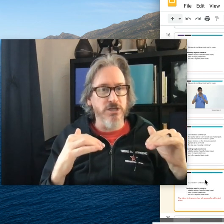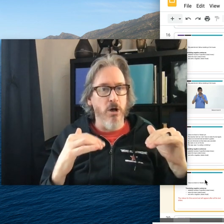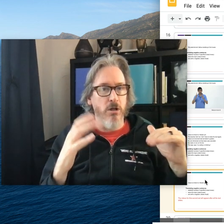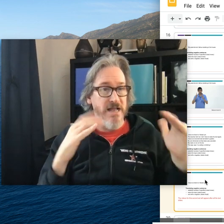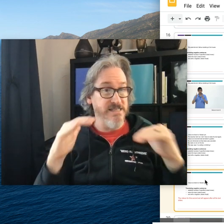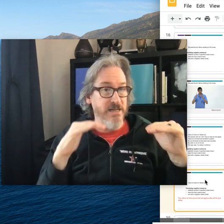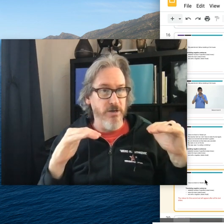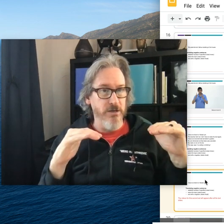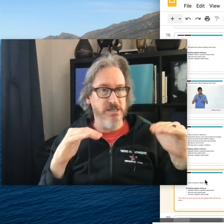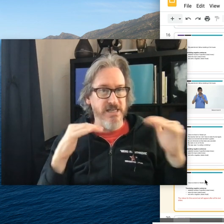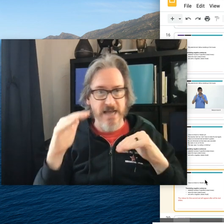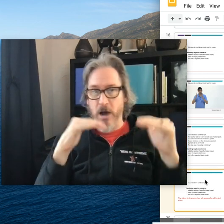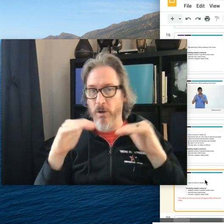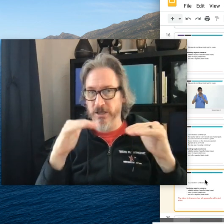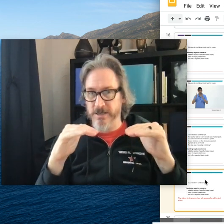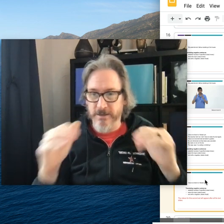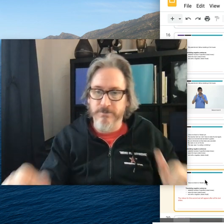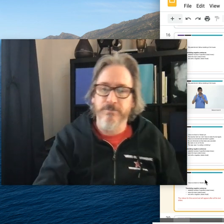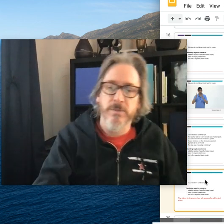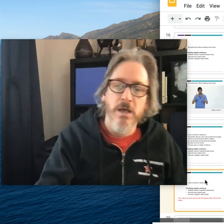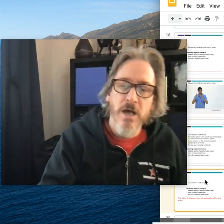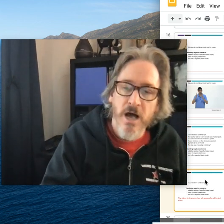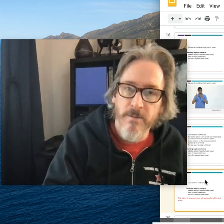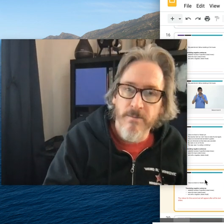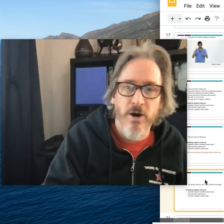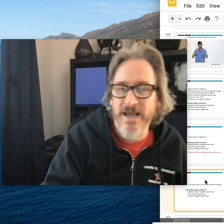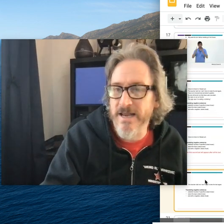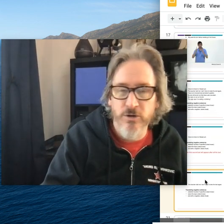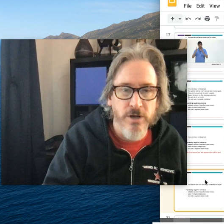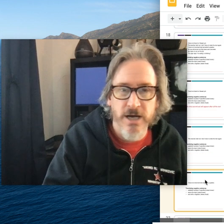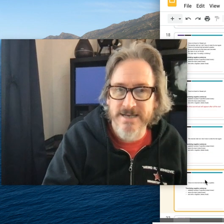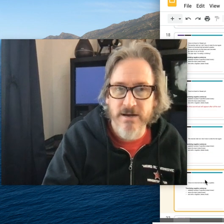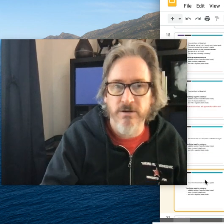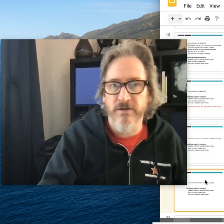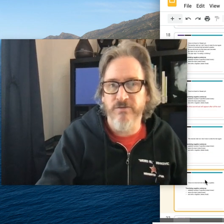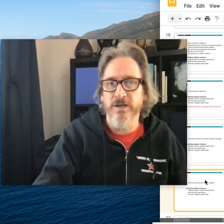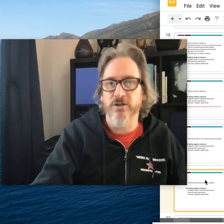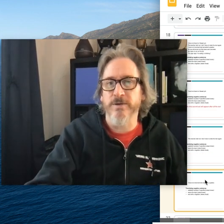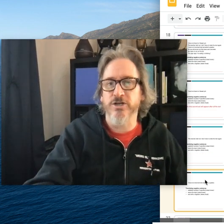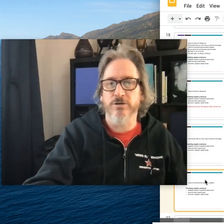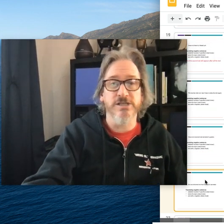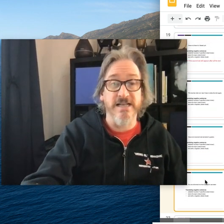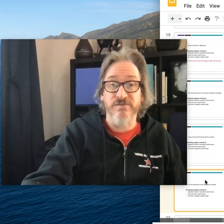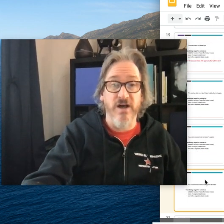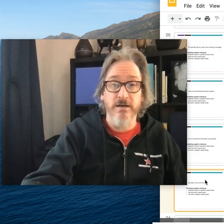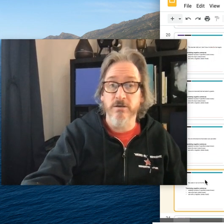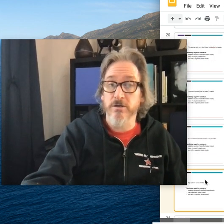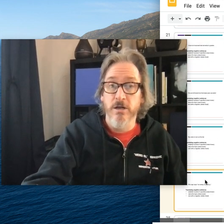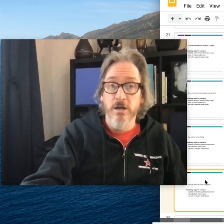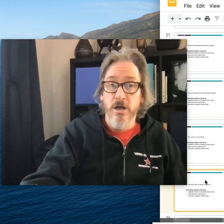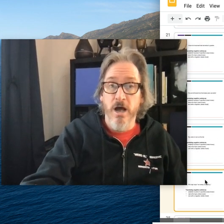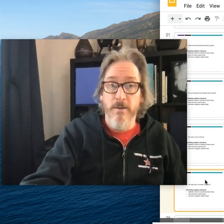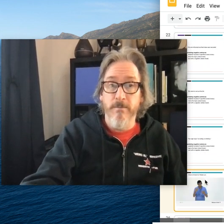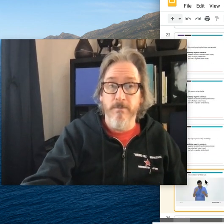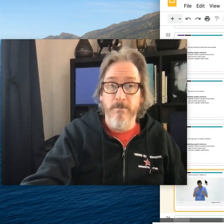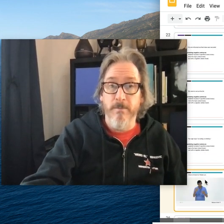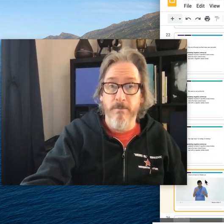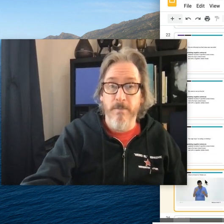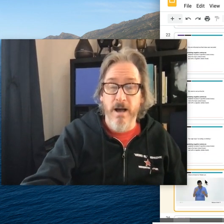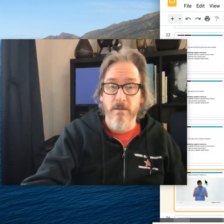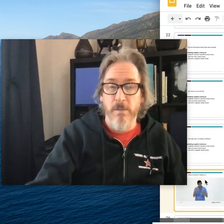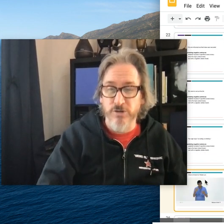then watch them all and see how well you did. Again, you can cut down if you need the reassurance. That's fine.